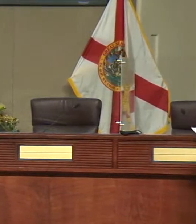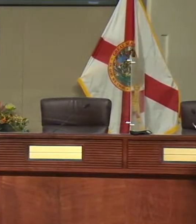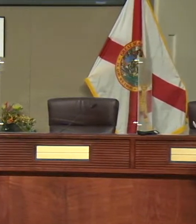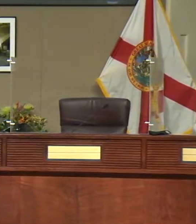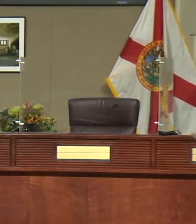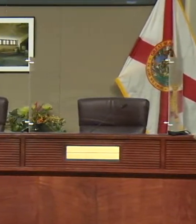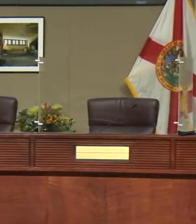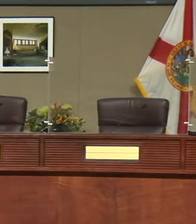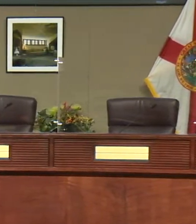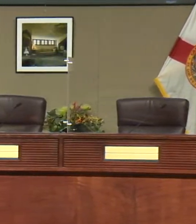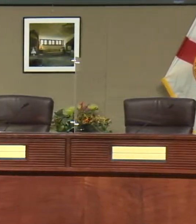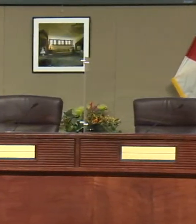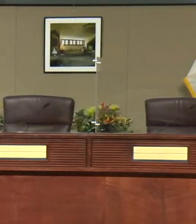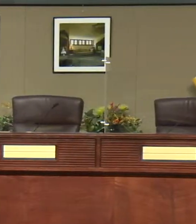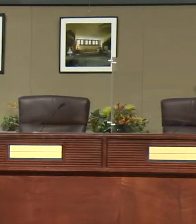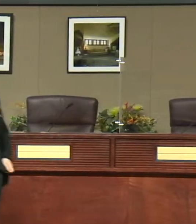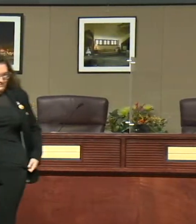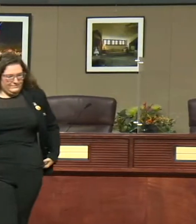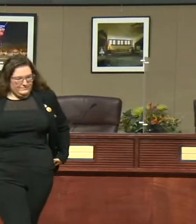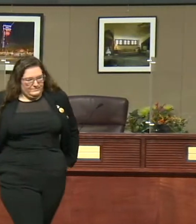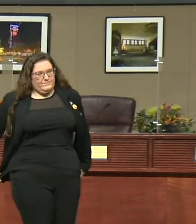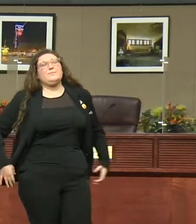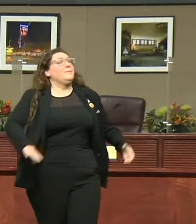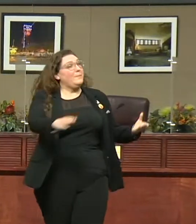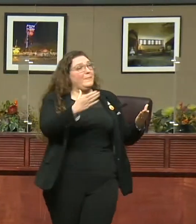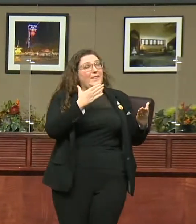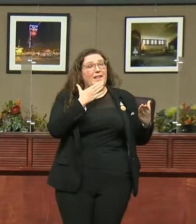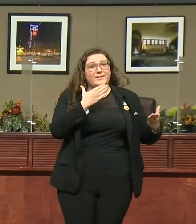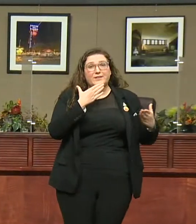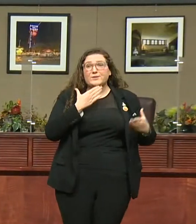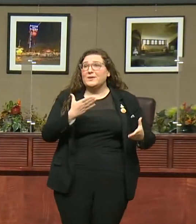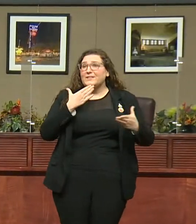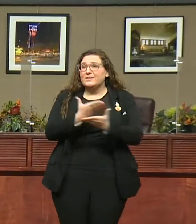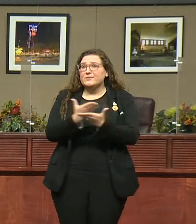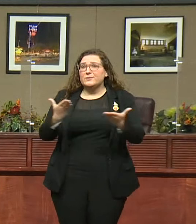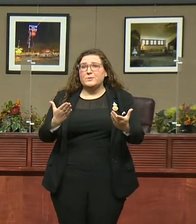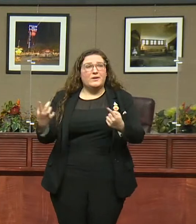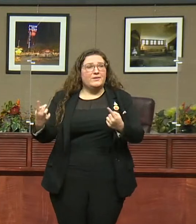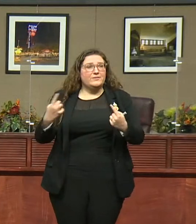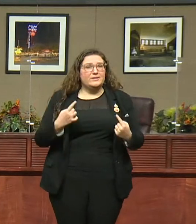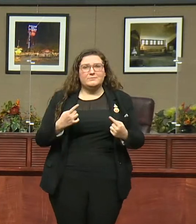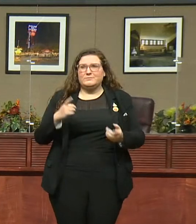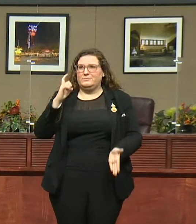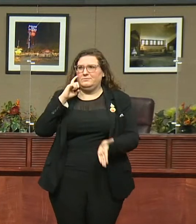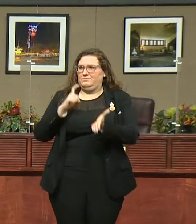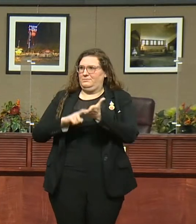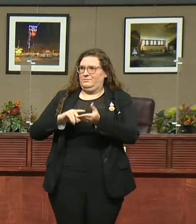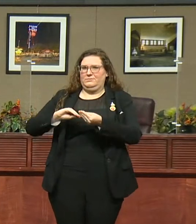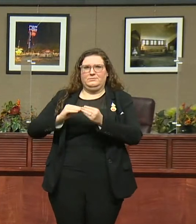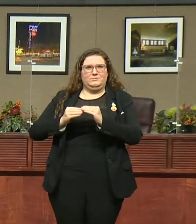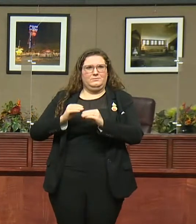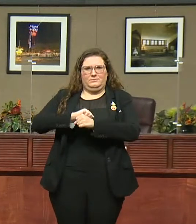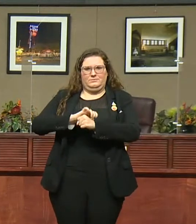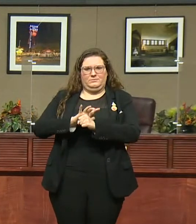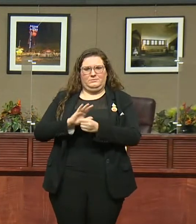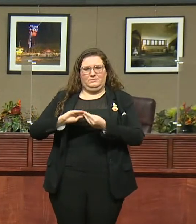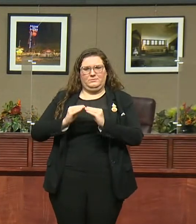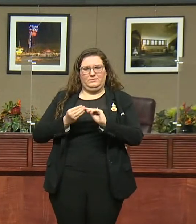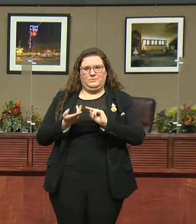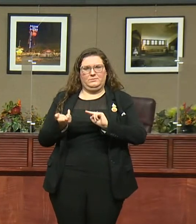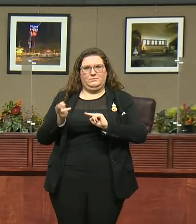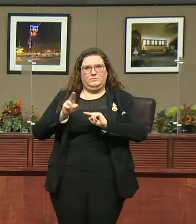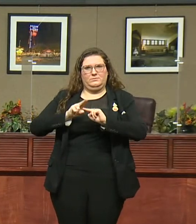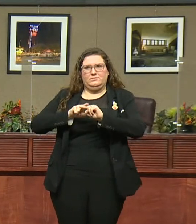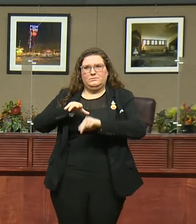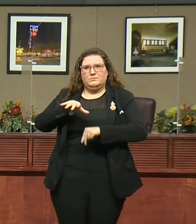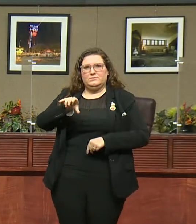Mayor Demings, and thank you for being here. As we continue to see a high number of positive COVID rates, it's easy to focus on the things